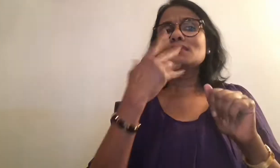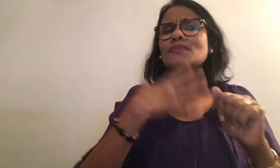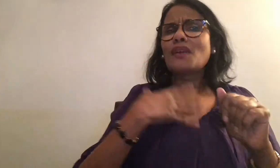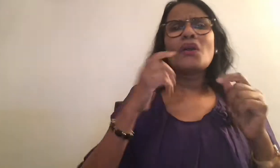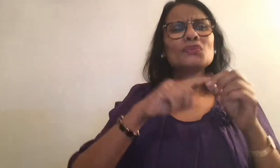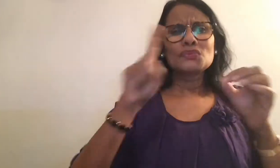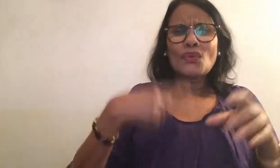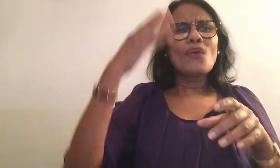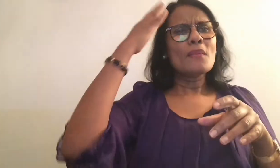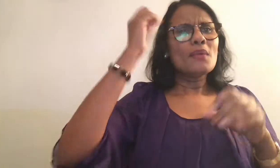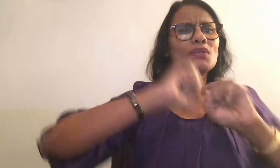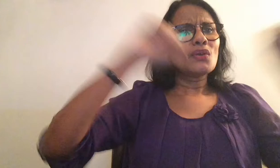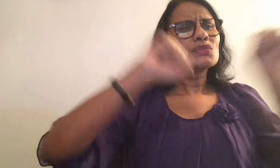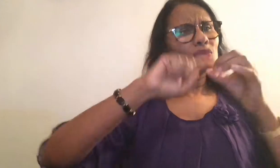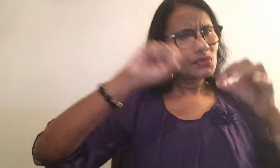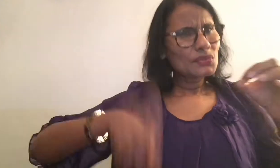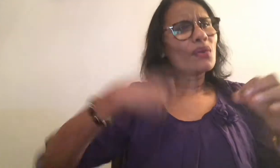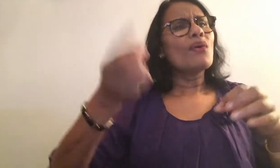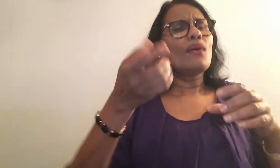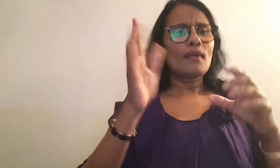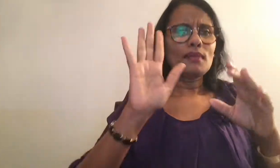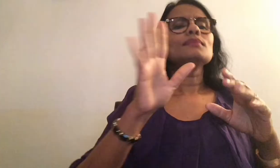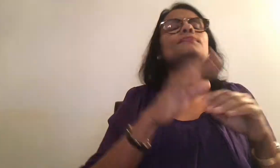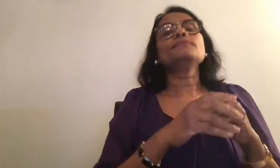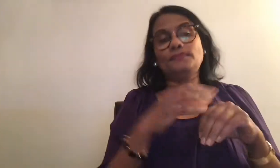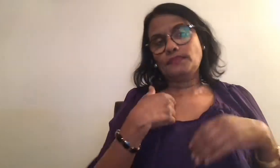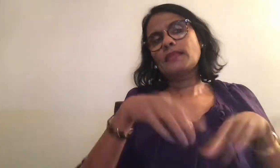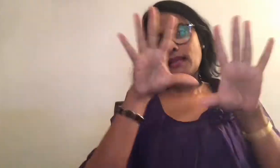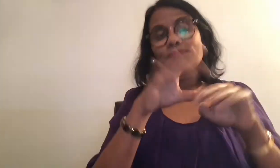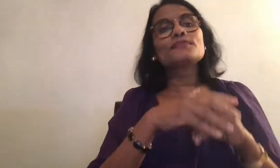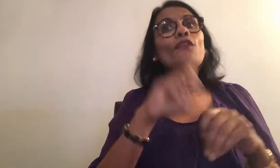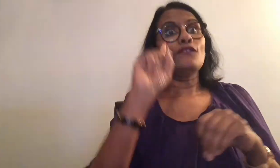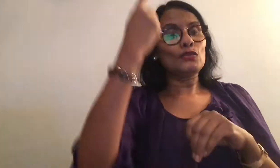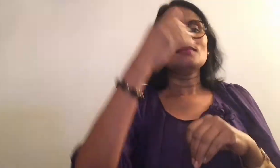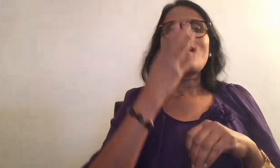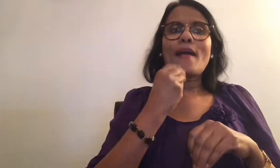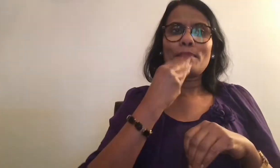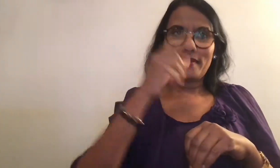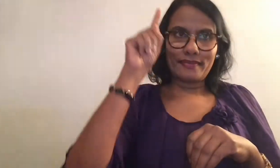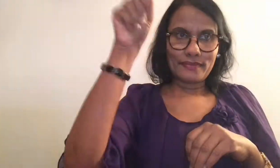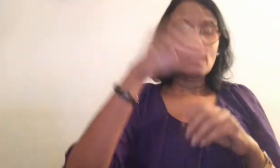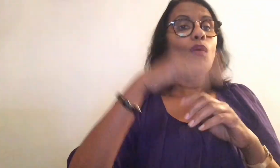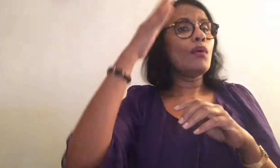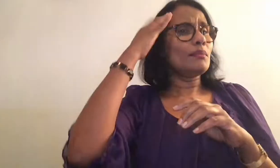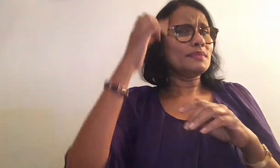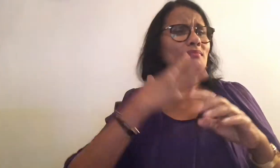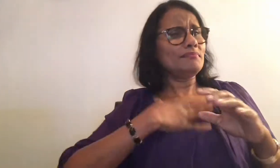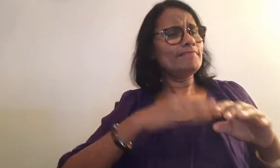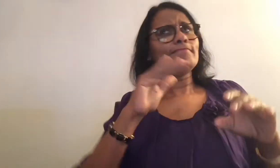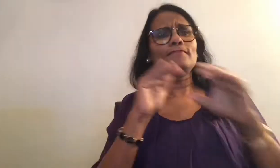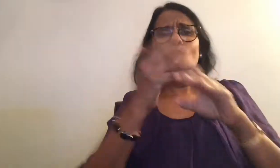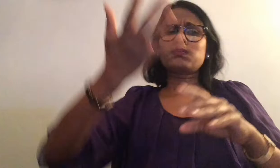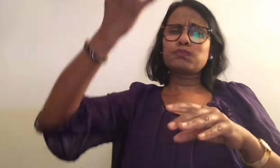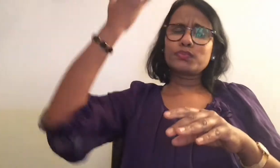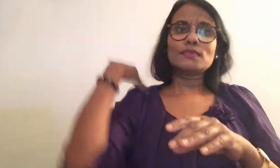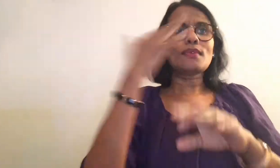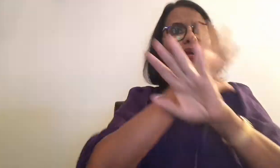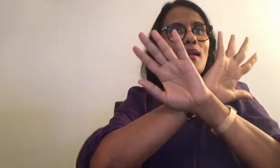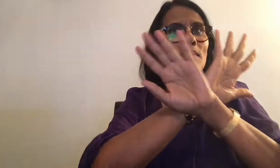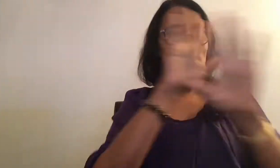You gonna eat my jacket? Go ahead and have a taste. There you go. All right, good job. I know we gave him some pain meds and some antibiotics. How's he been? Has he been eating normal? He's been eating normal.